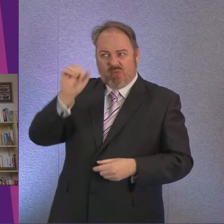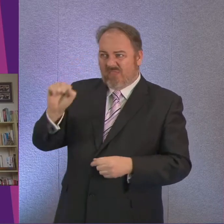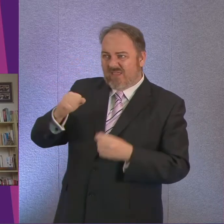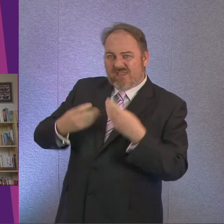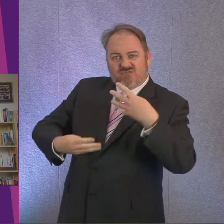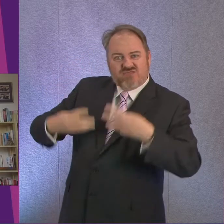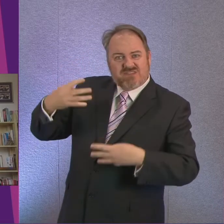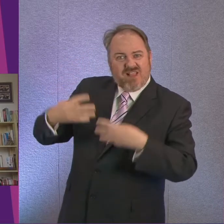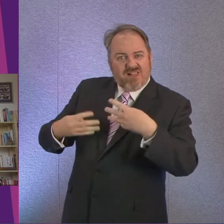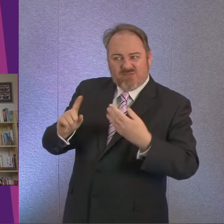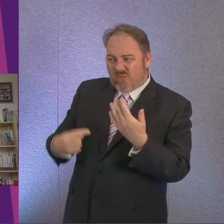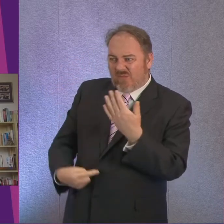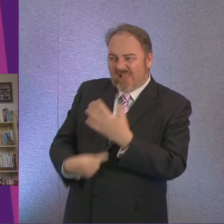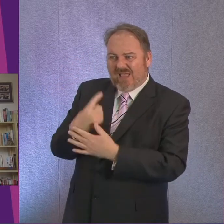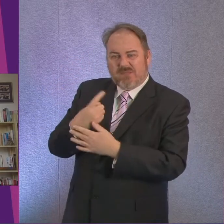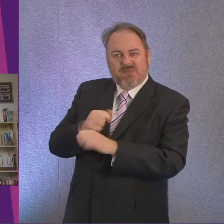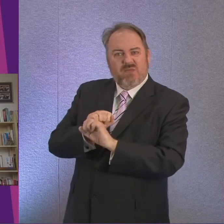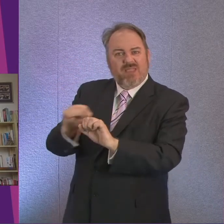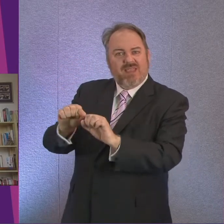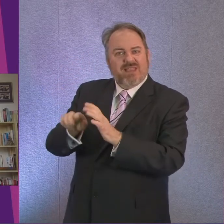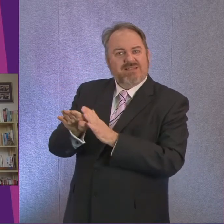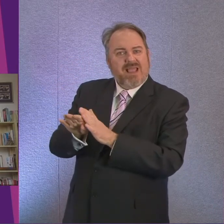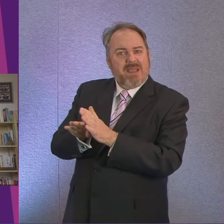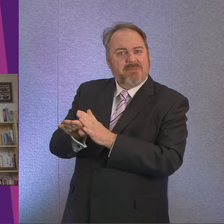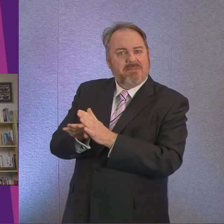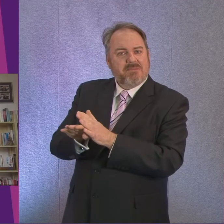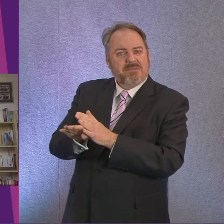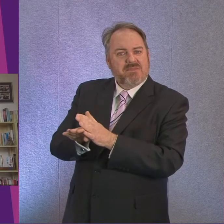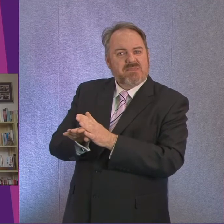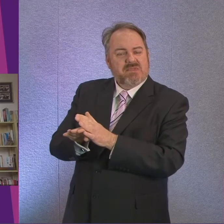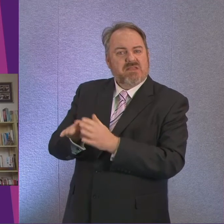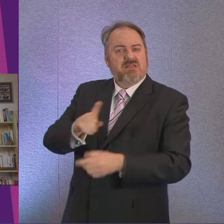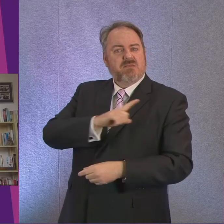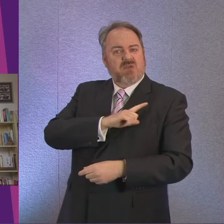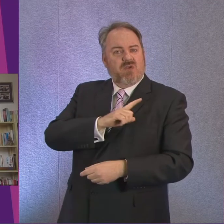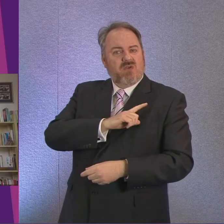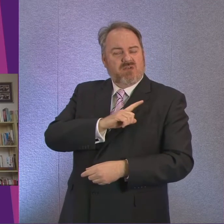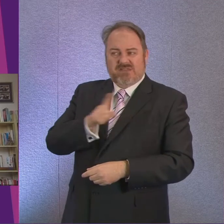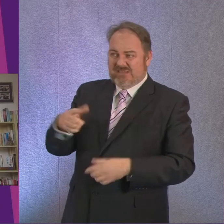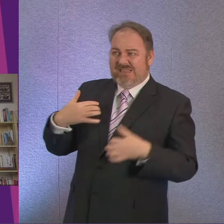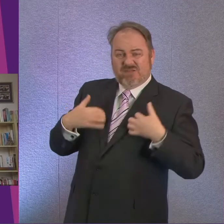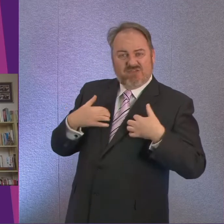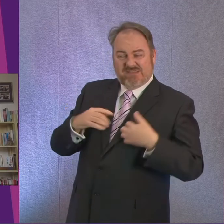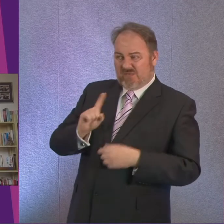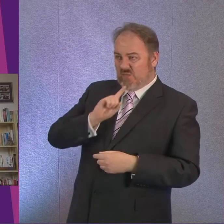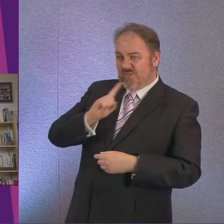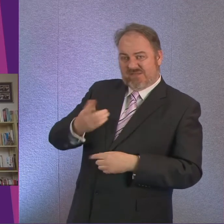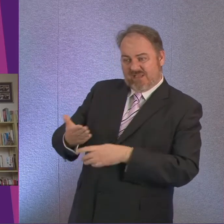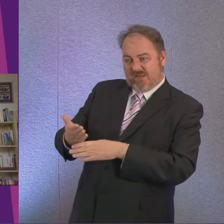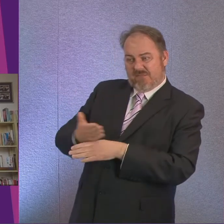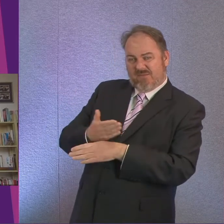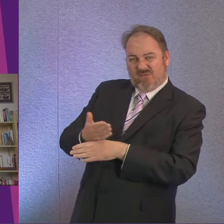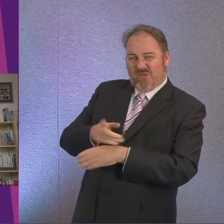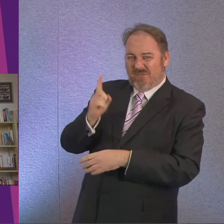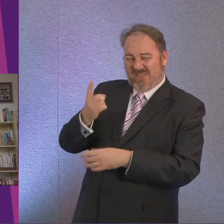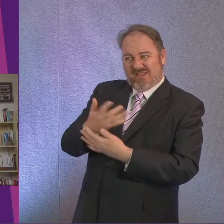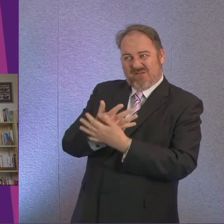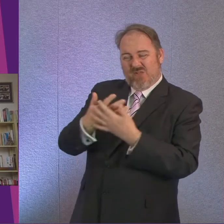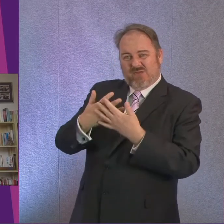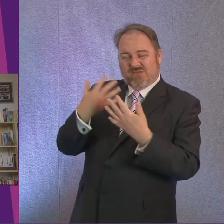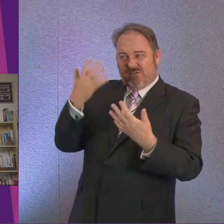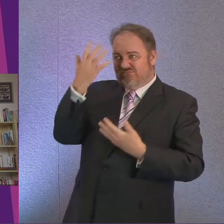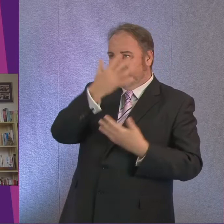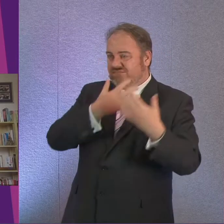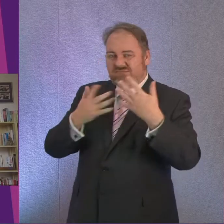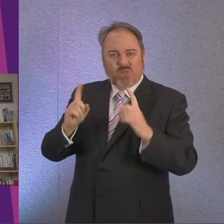listened very carefully to Mr Swinney's answer to Claire Adamson, but there has been confusion about this. And